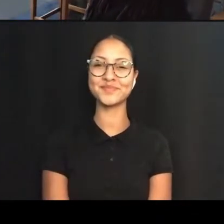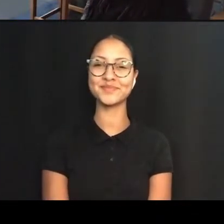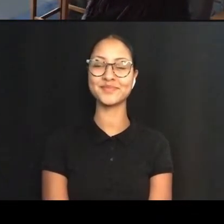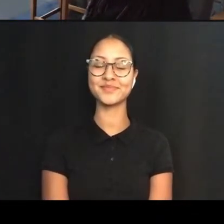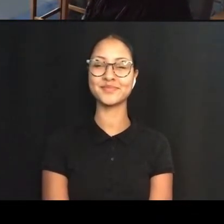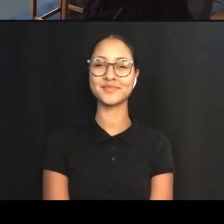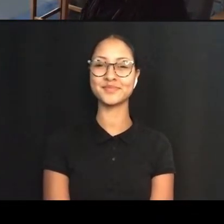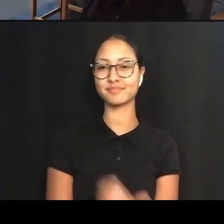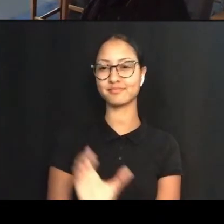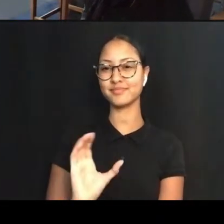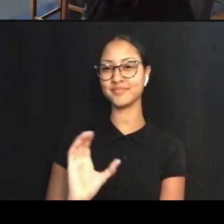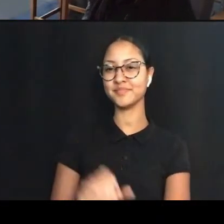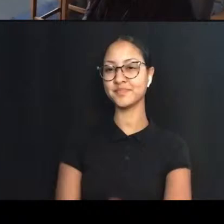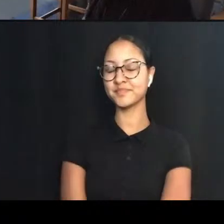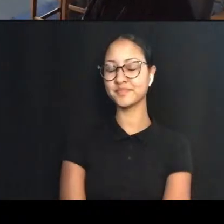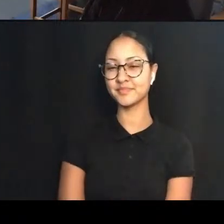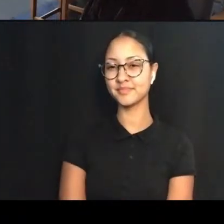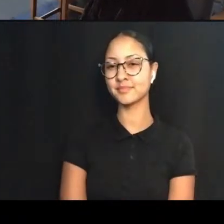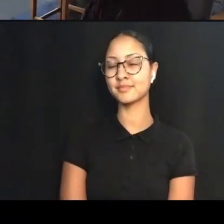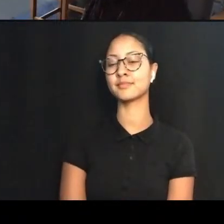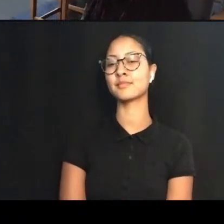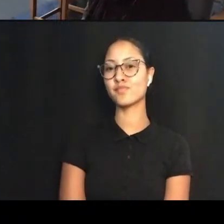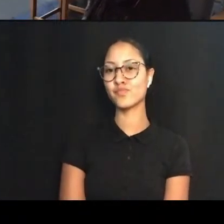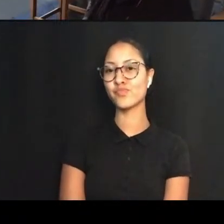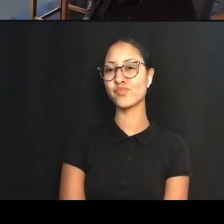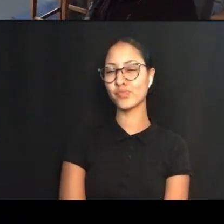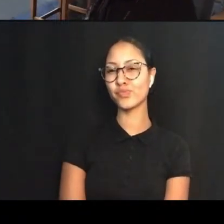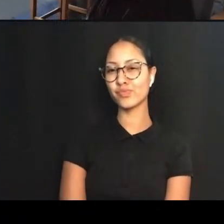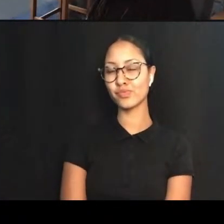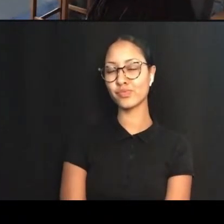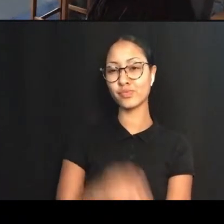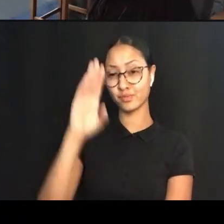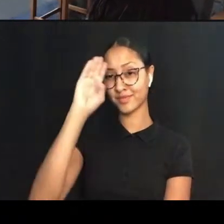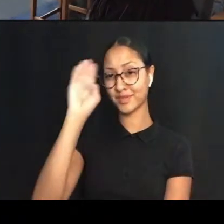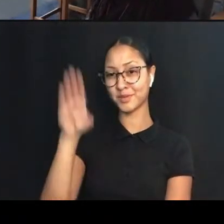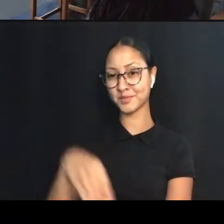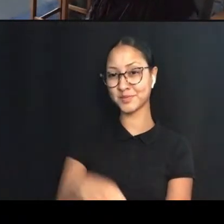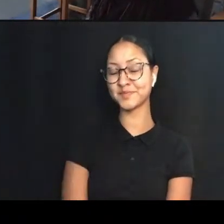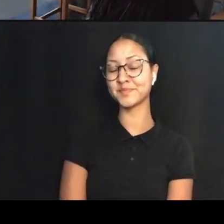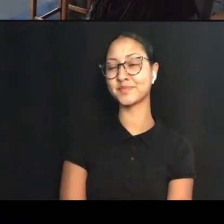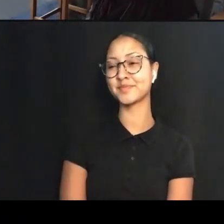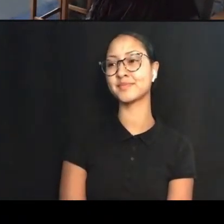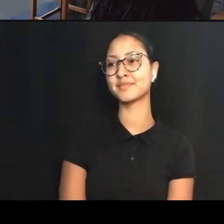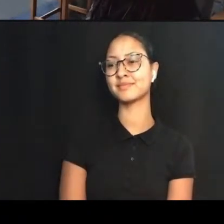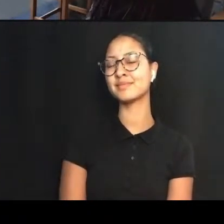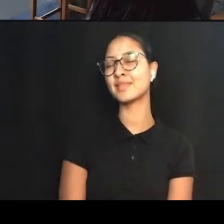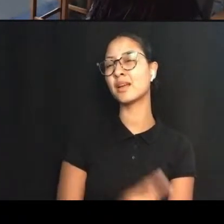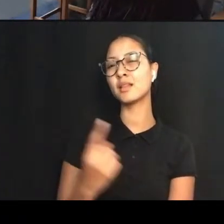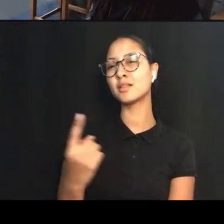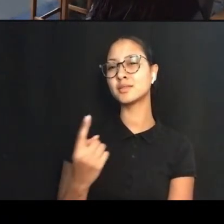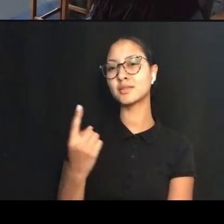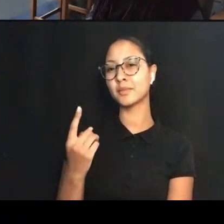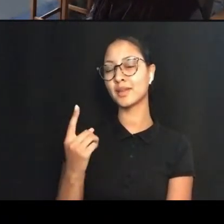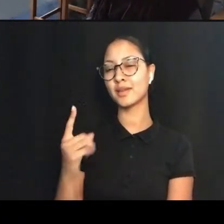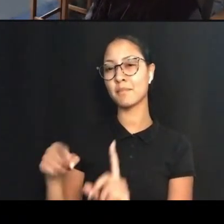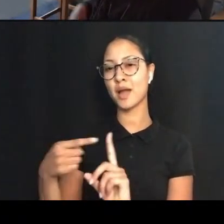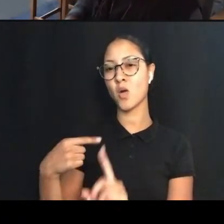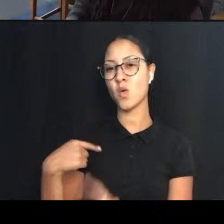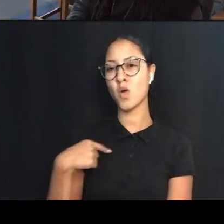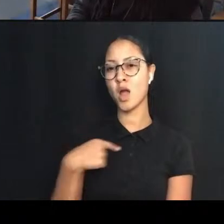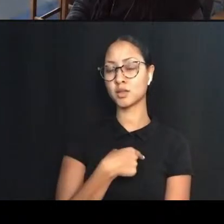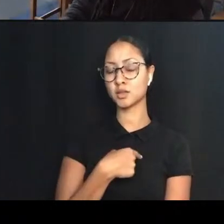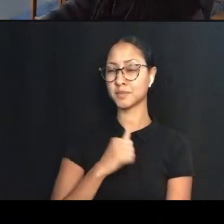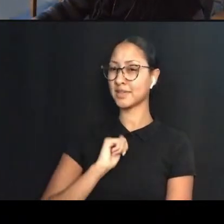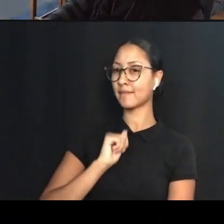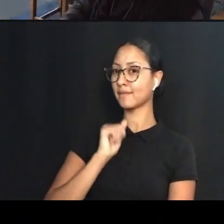there's this thing about us, and I'm not a maker, but when I think about both of you and the work that